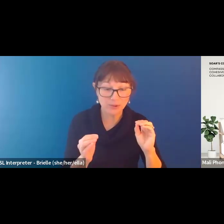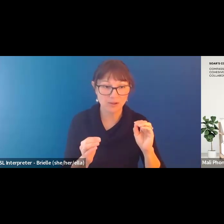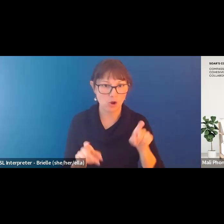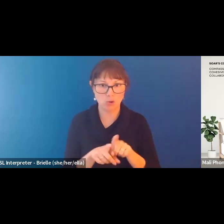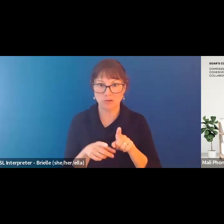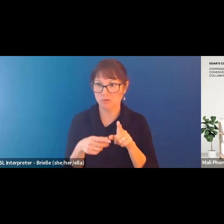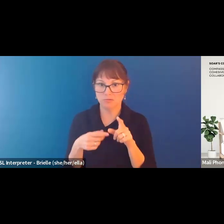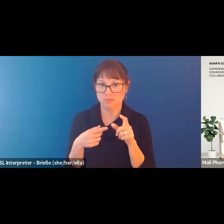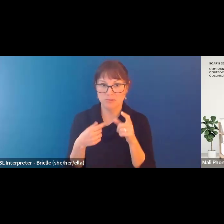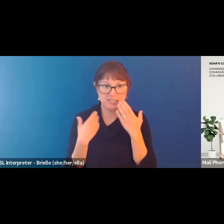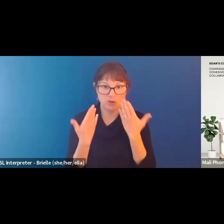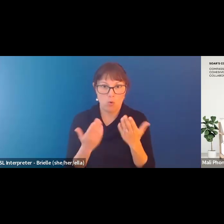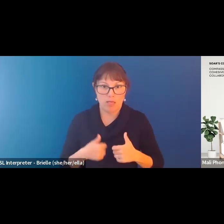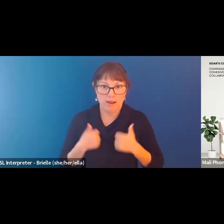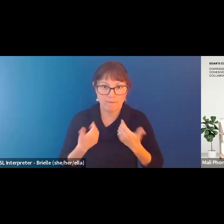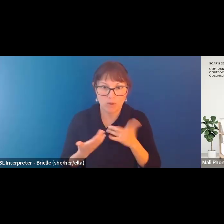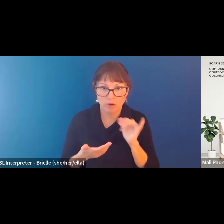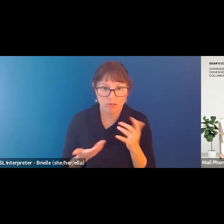what life would be like.